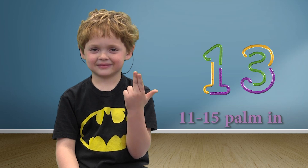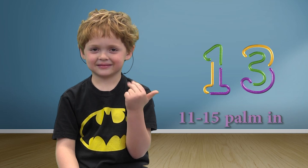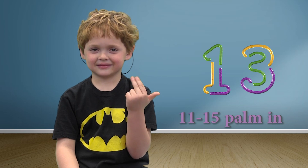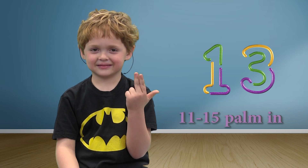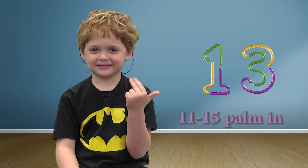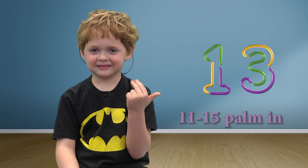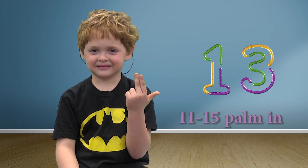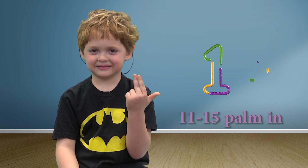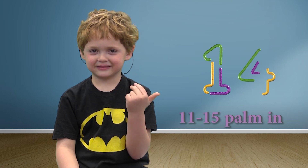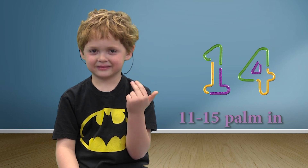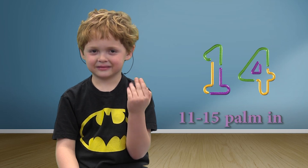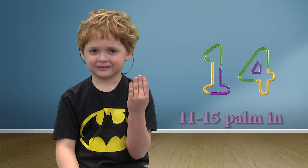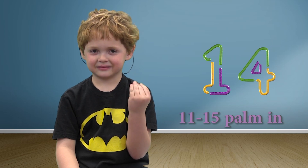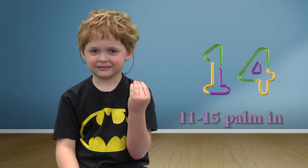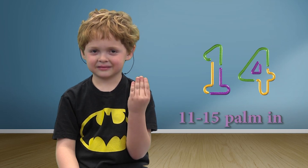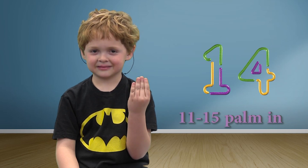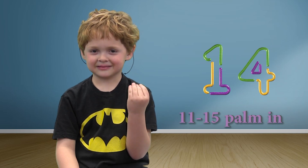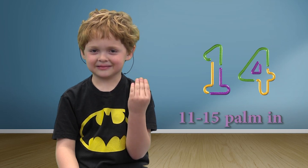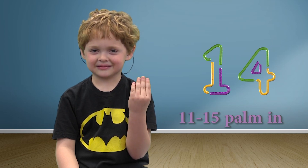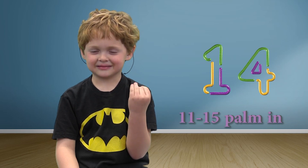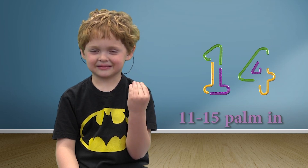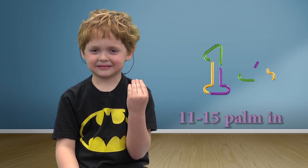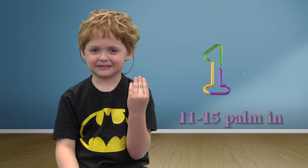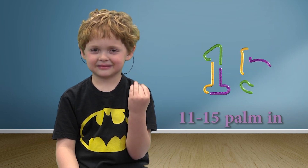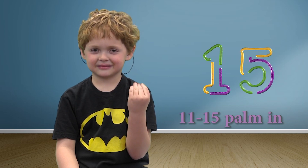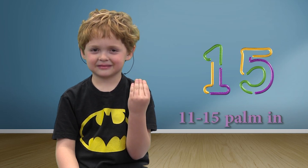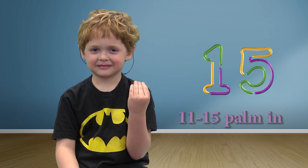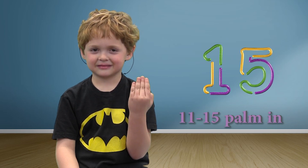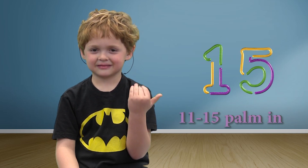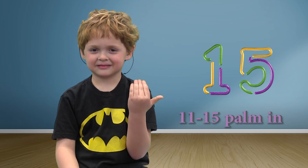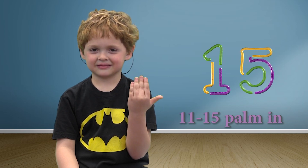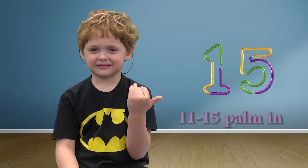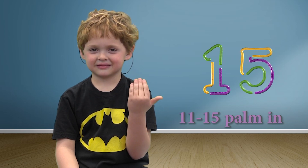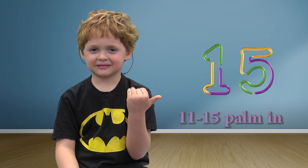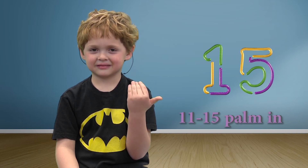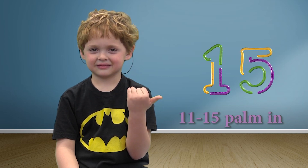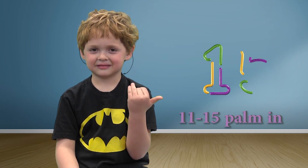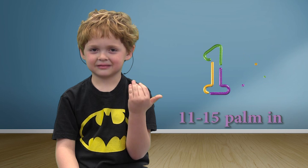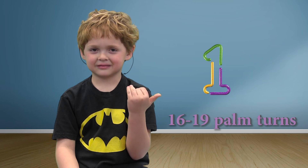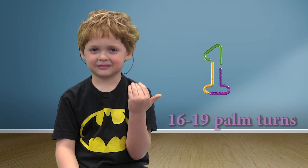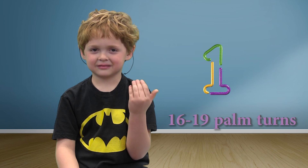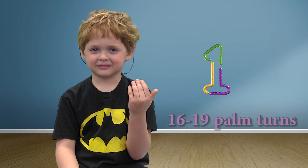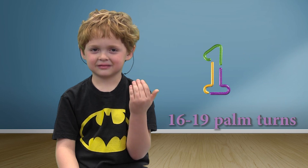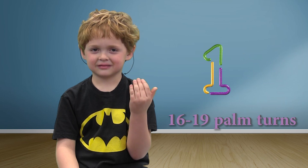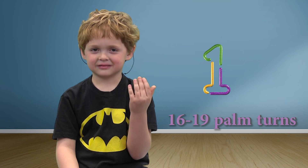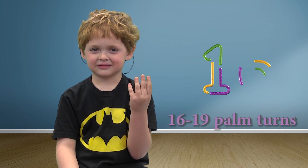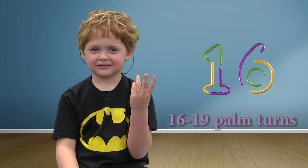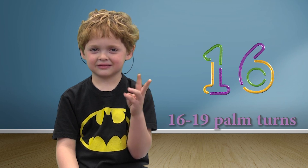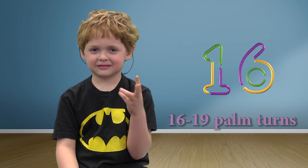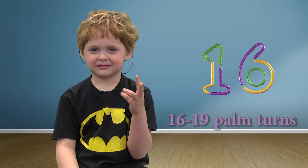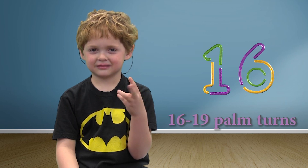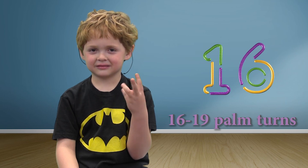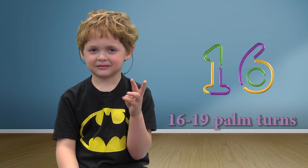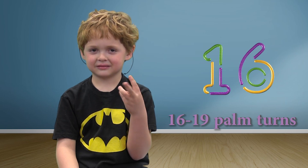thirteen, fourteen, fifteen, sixteen,